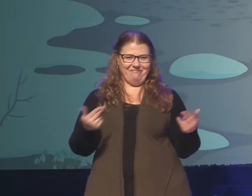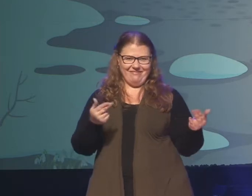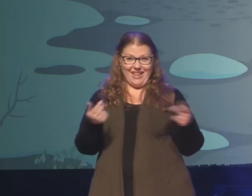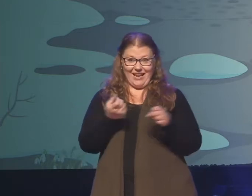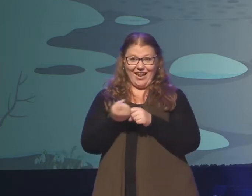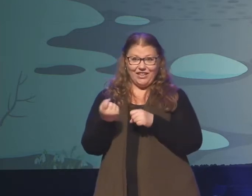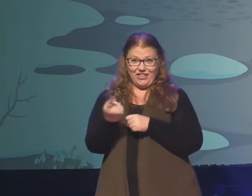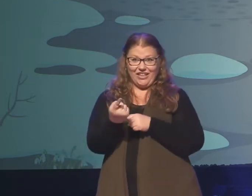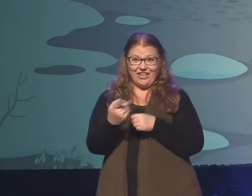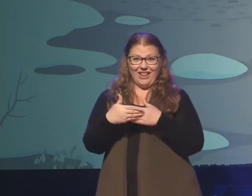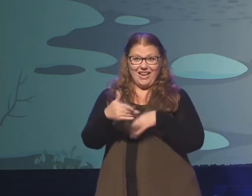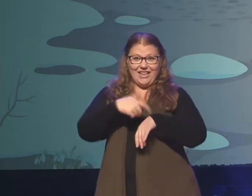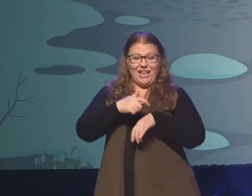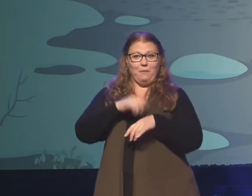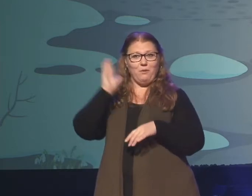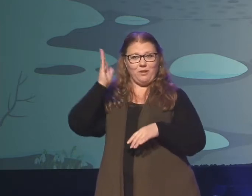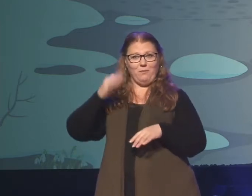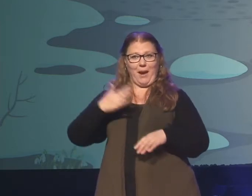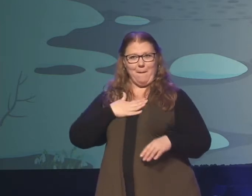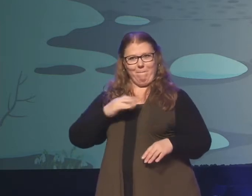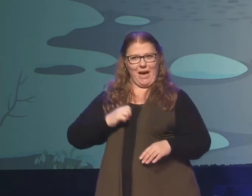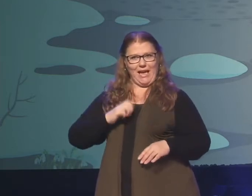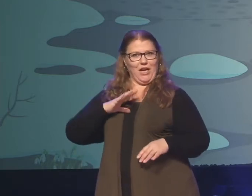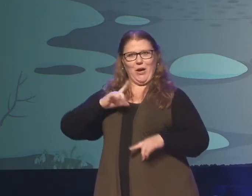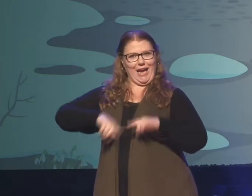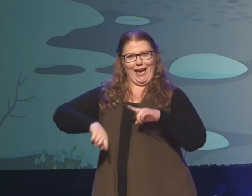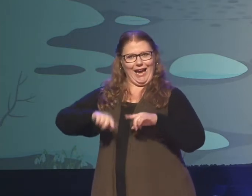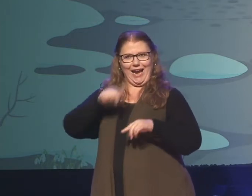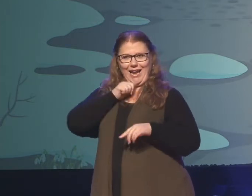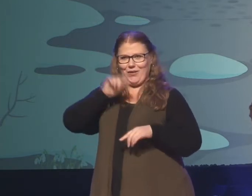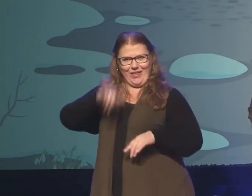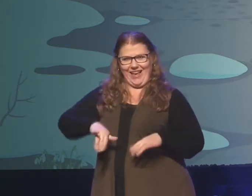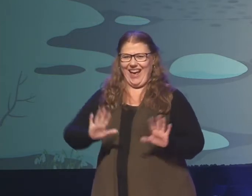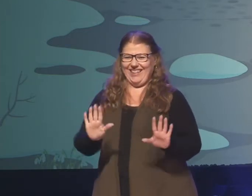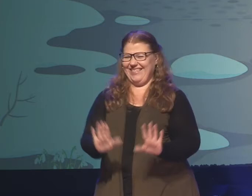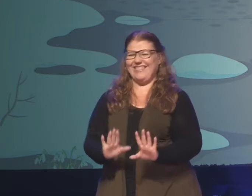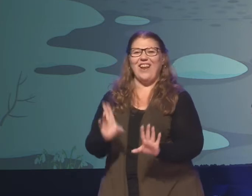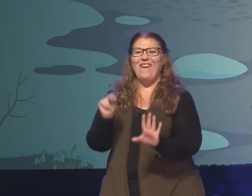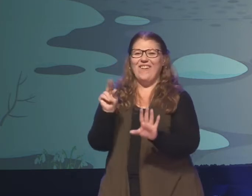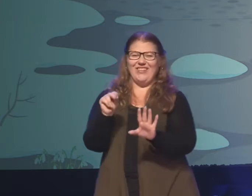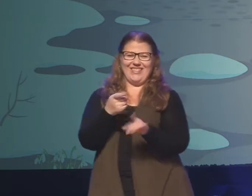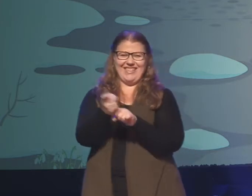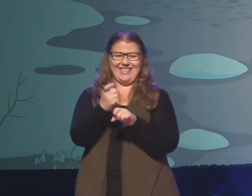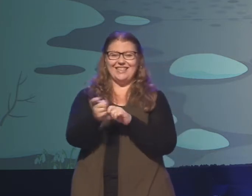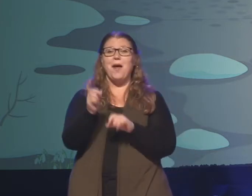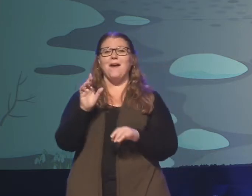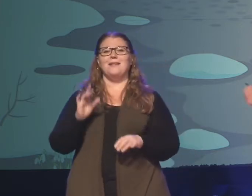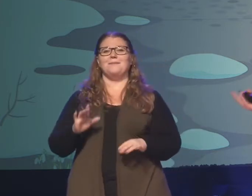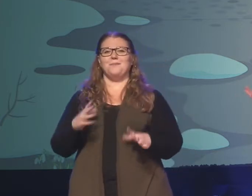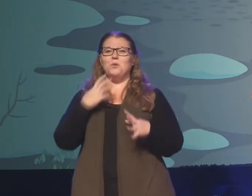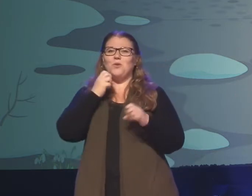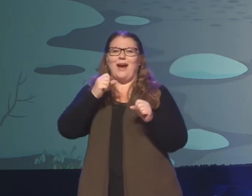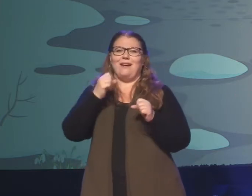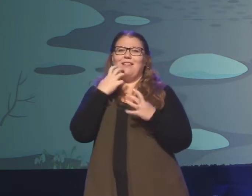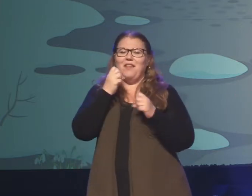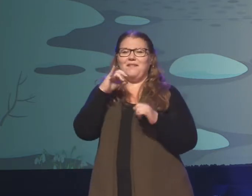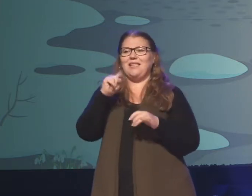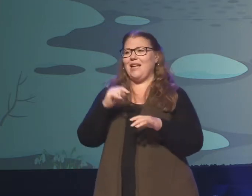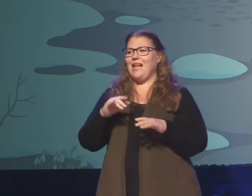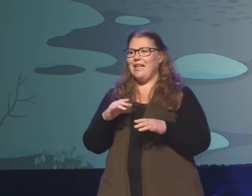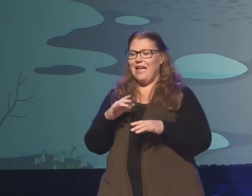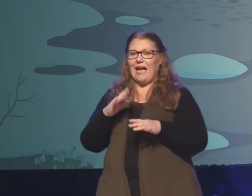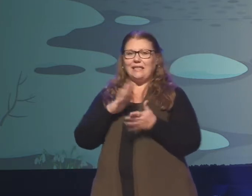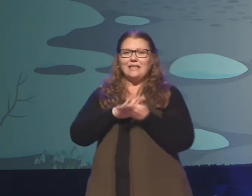Next year is the next time you're going to speak. My ego cannot handle that nonsense. So no, it was great. I love it. It's so cool to be a part of a